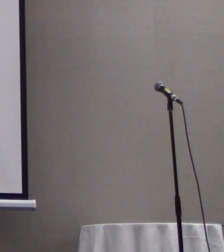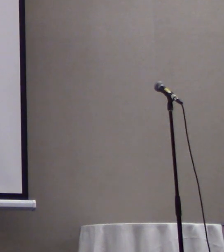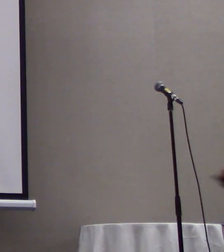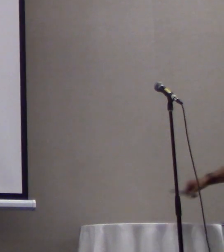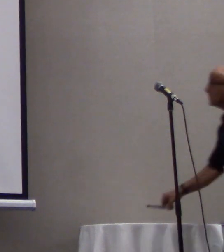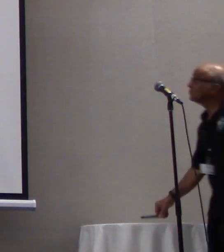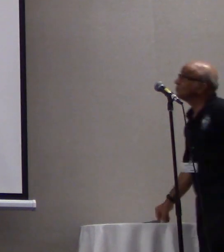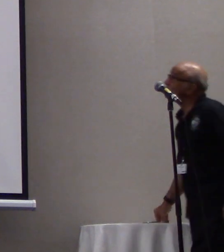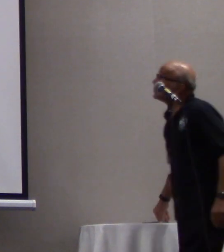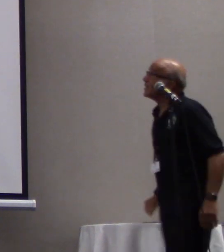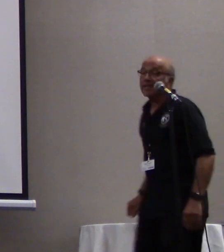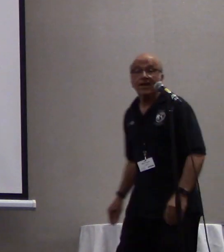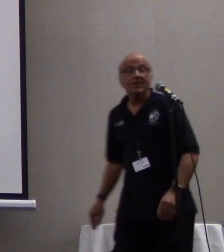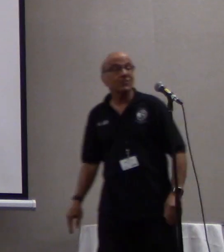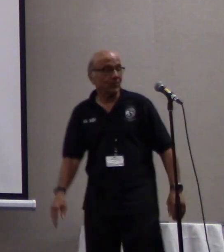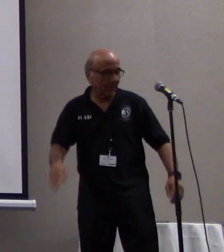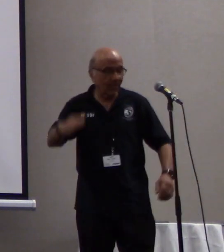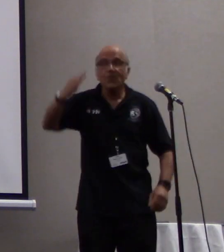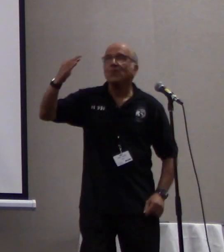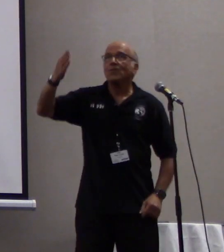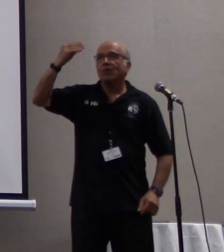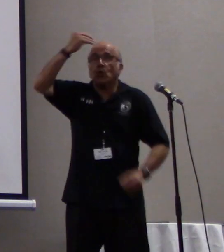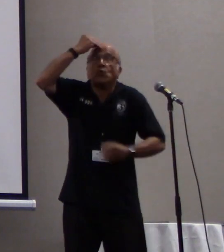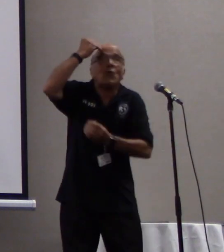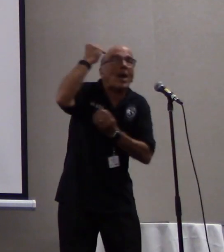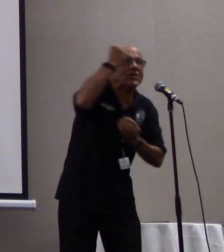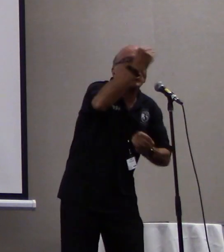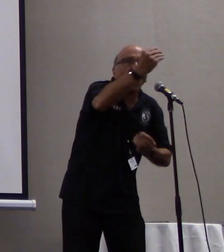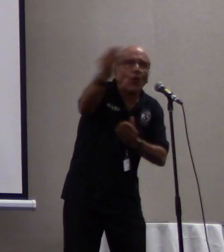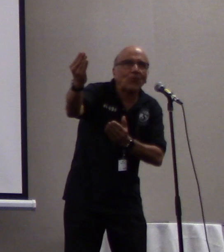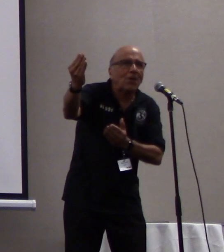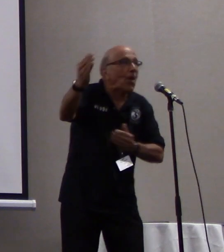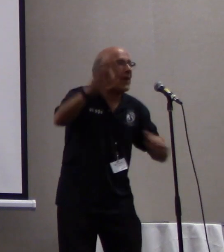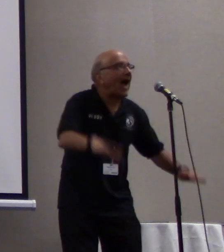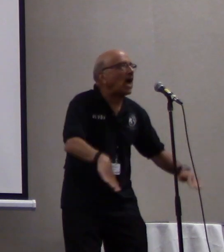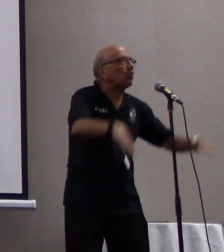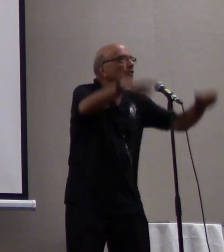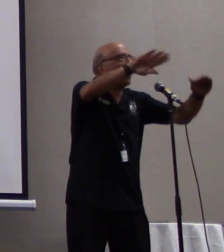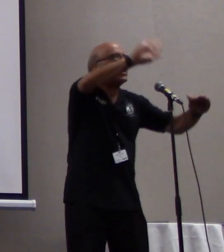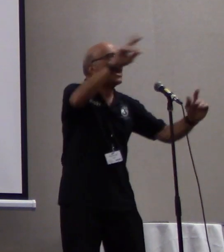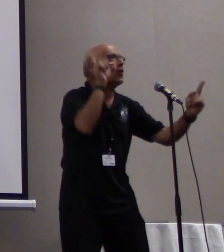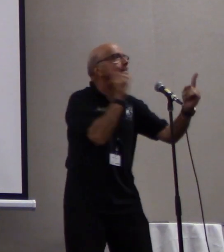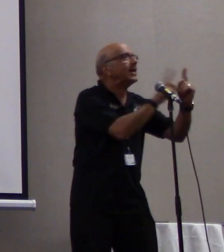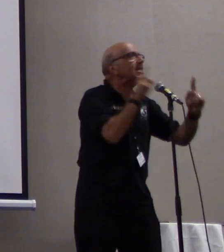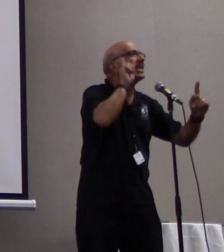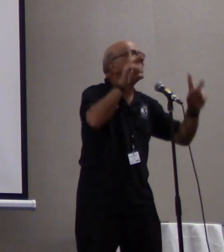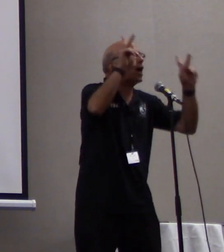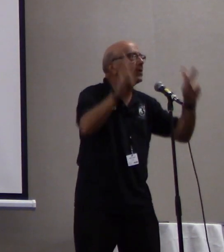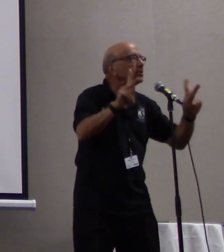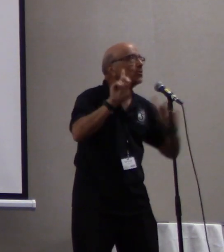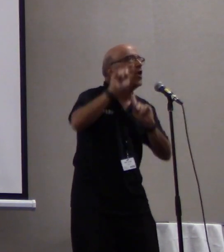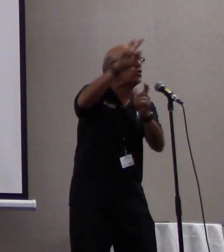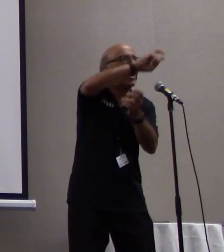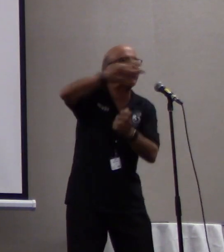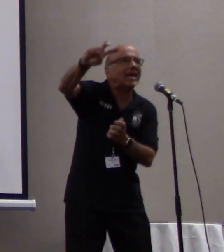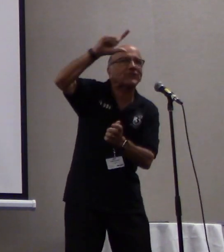To let you know But I grew up never meeting a deaf